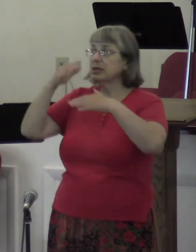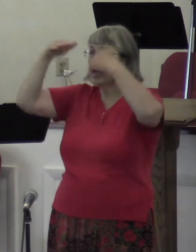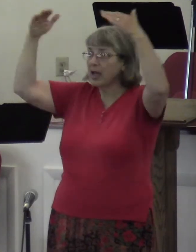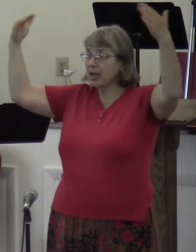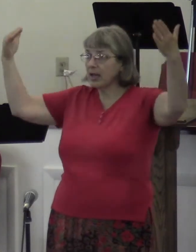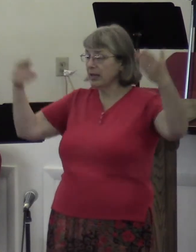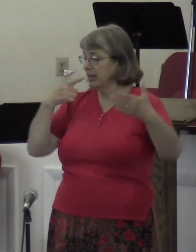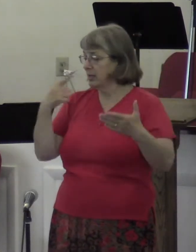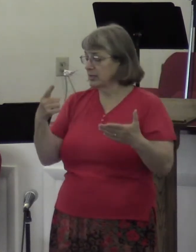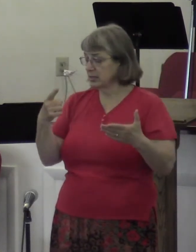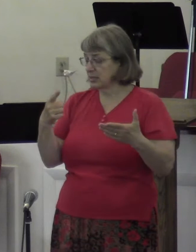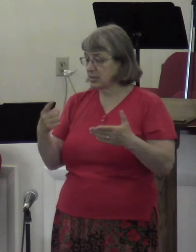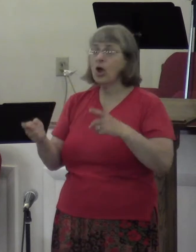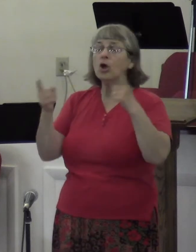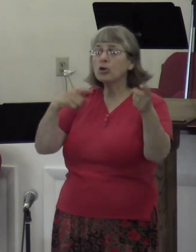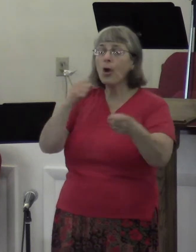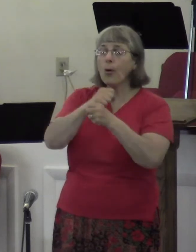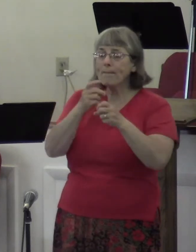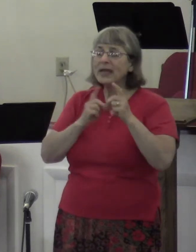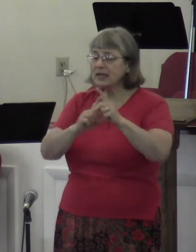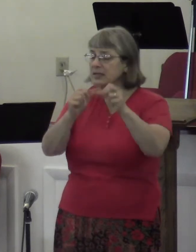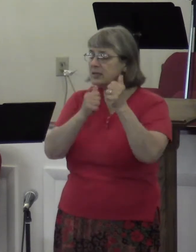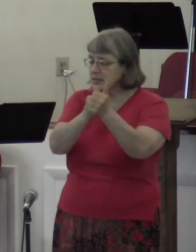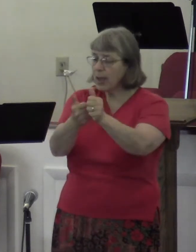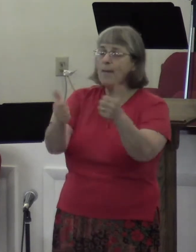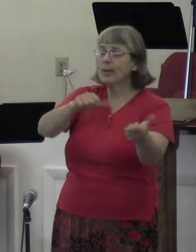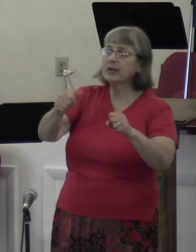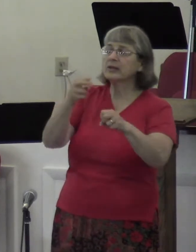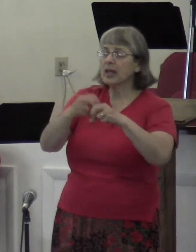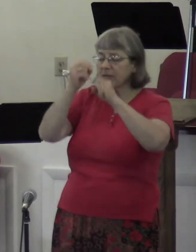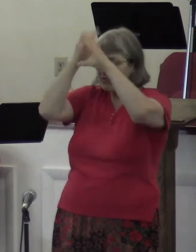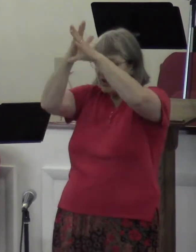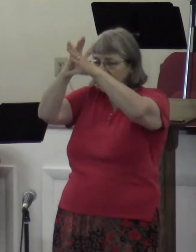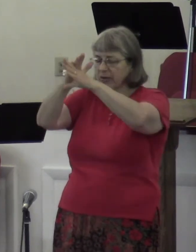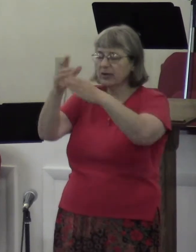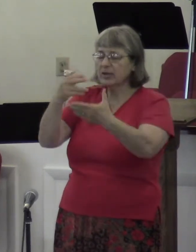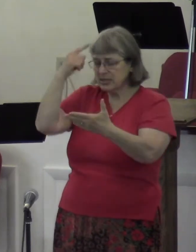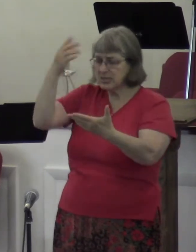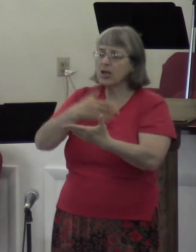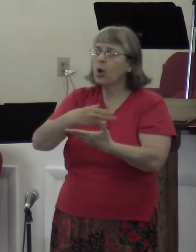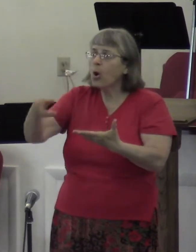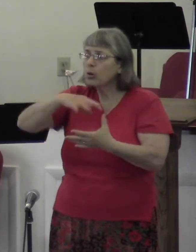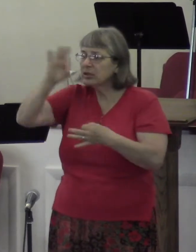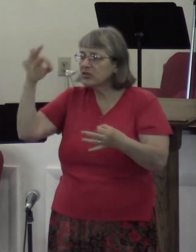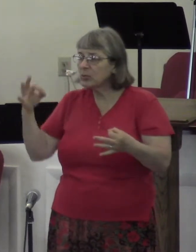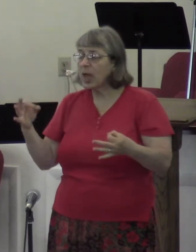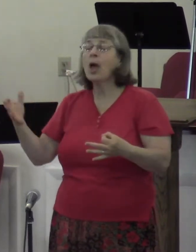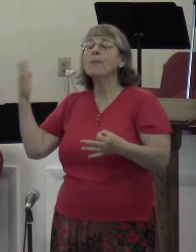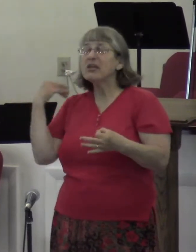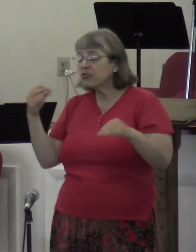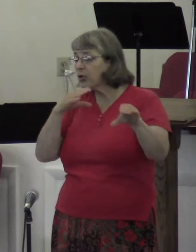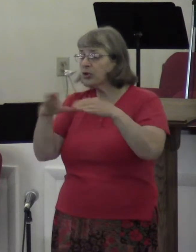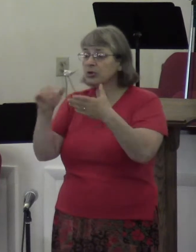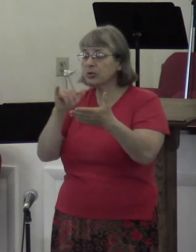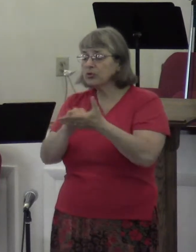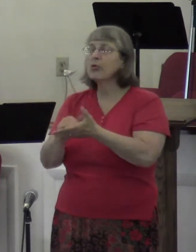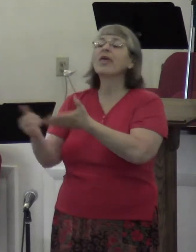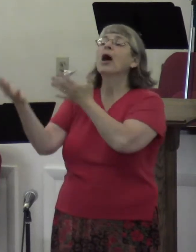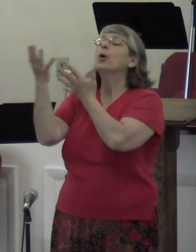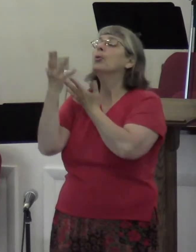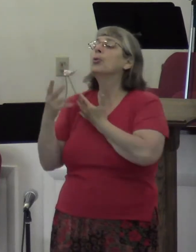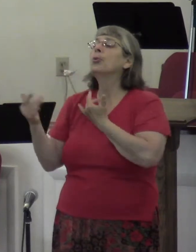he says, you know, go and make disciples and baptize them in the name of the Father, the Son, and the Holy Spirit. He says, but before you do that,